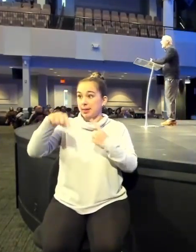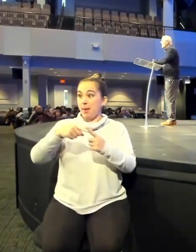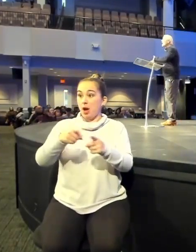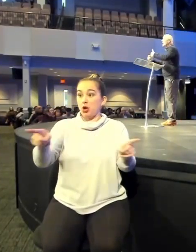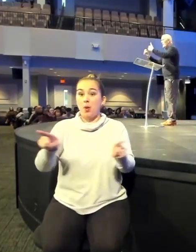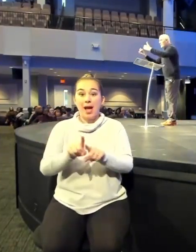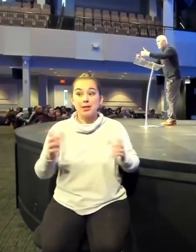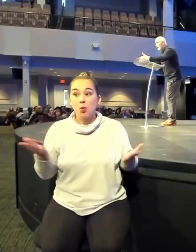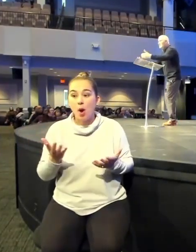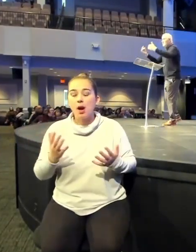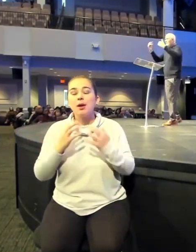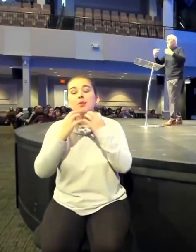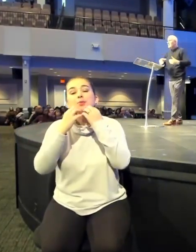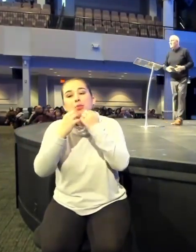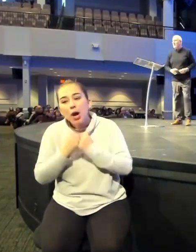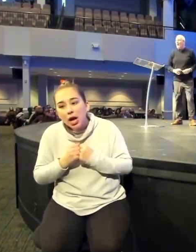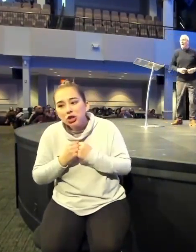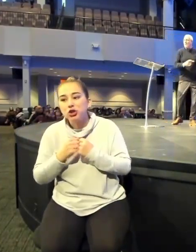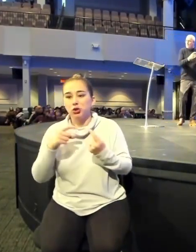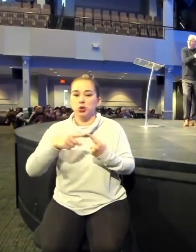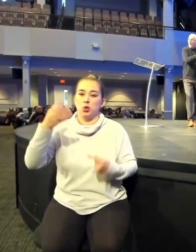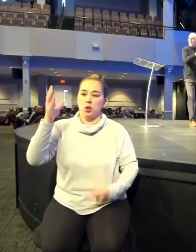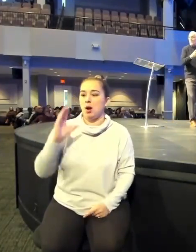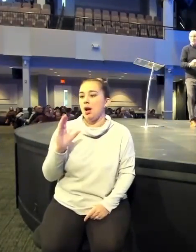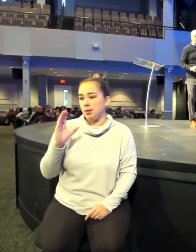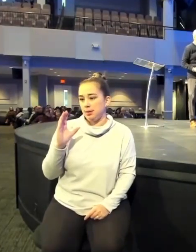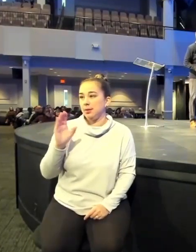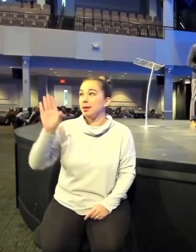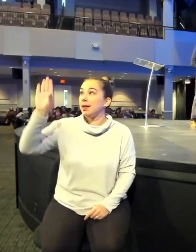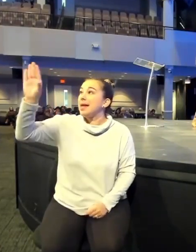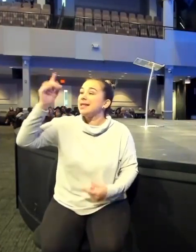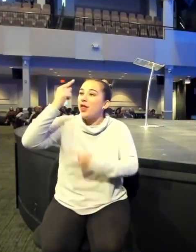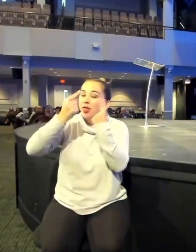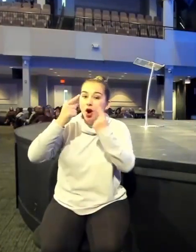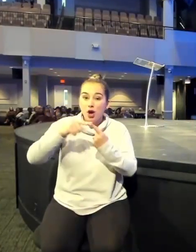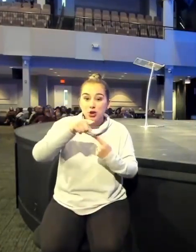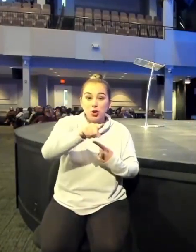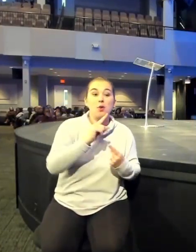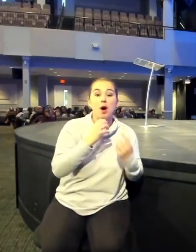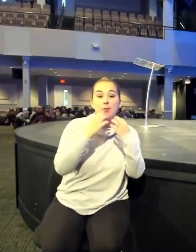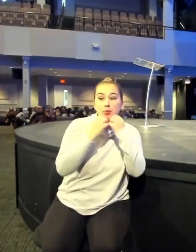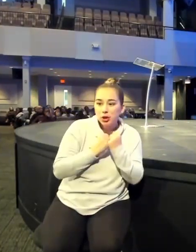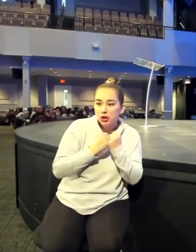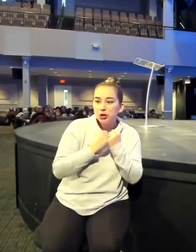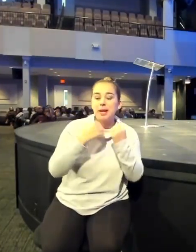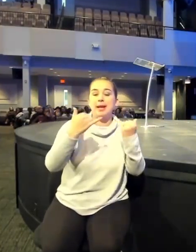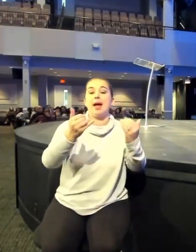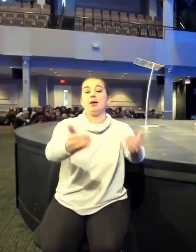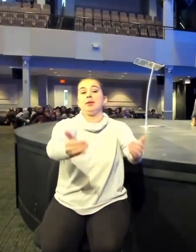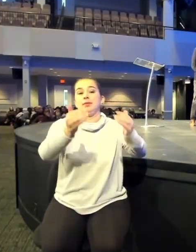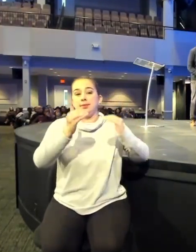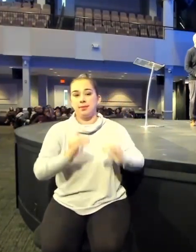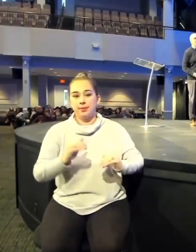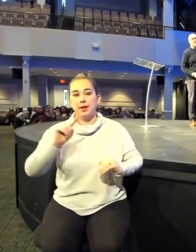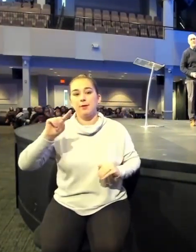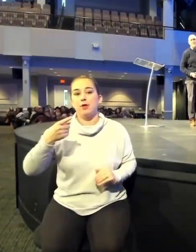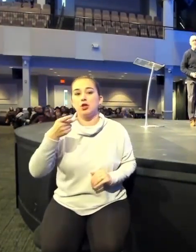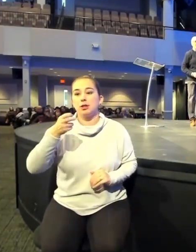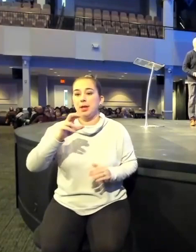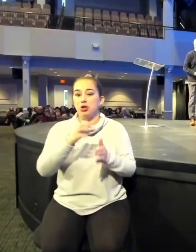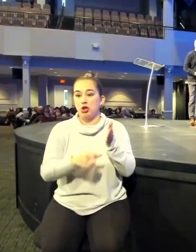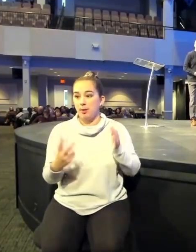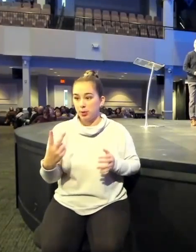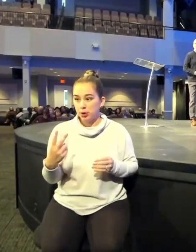You are precious to God. His thoughts toward you are precious. Take a look now with me at 1 Peter chapter